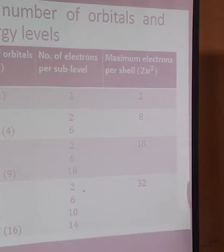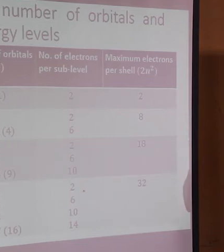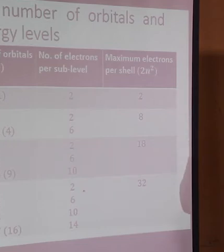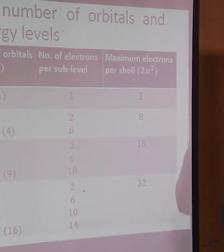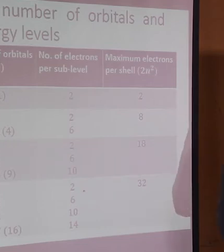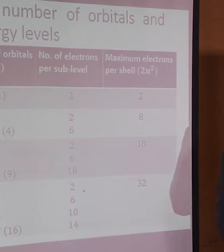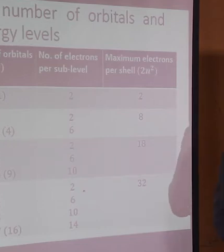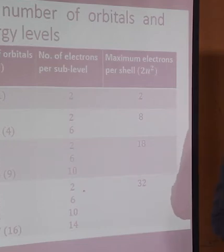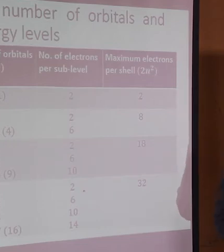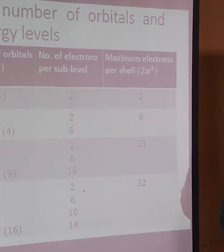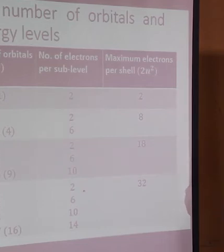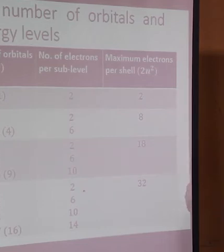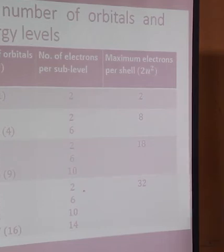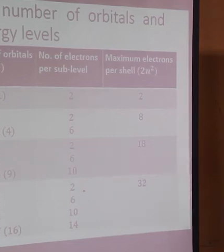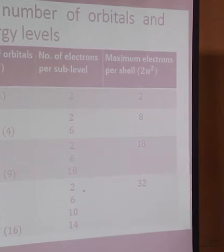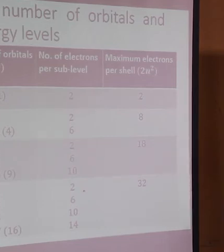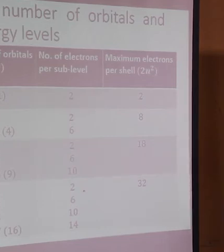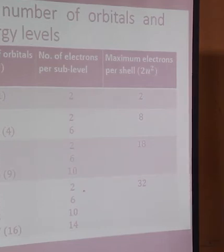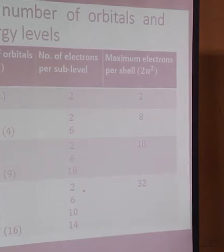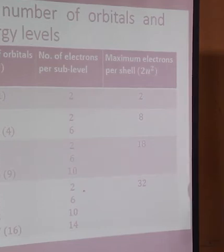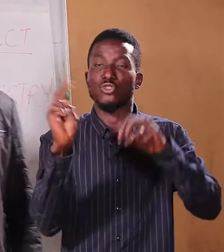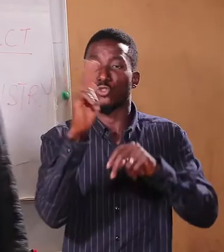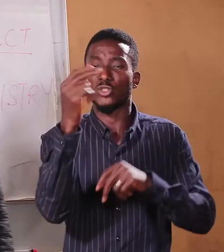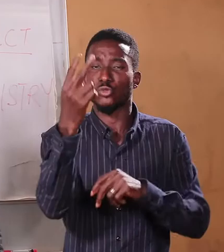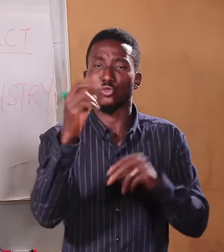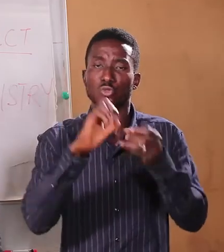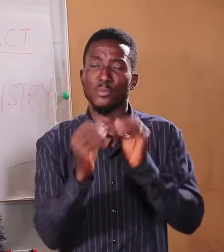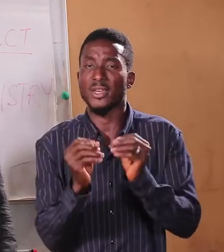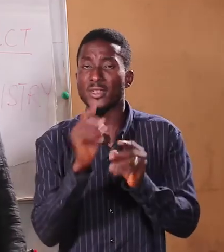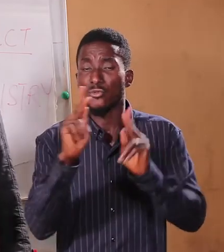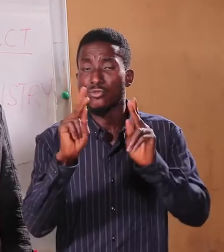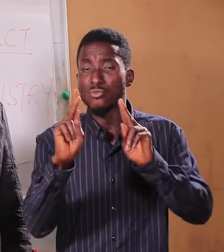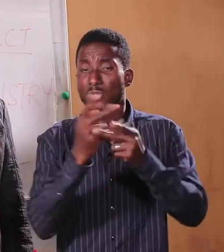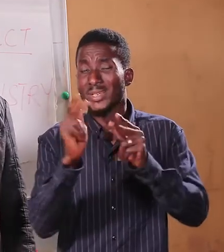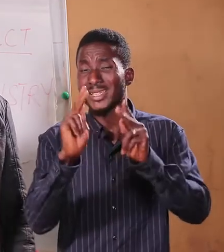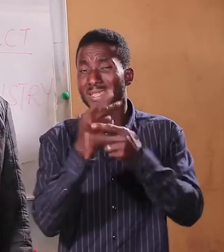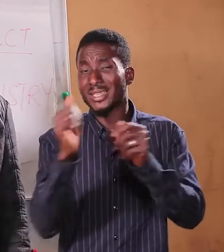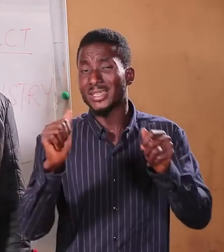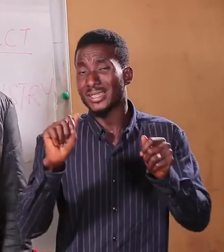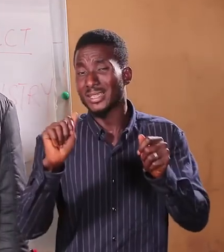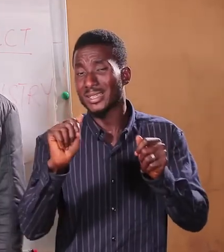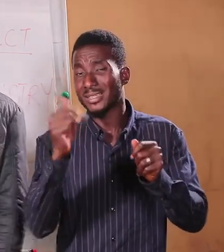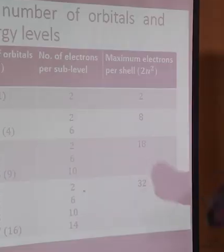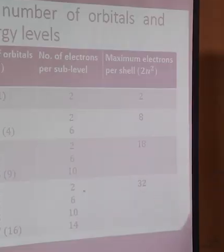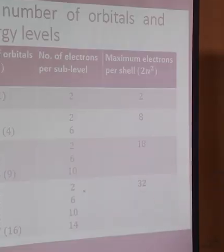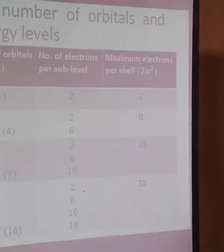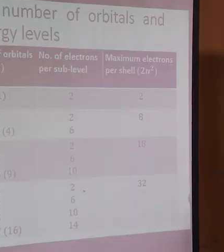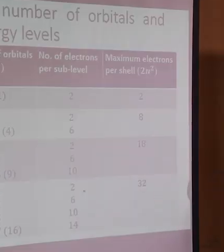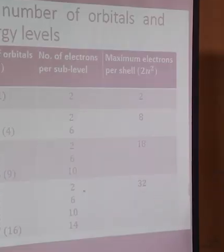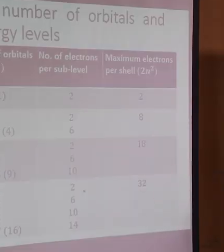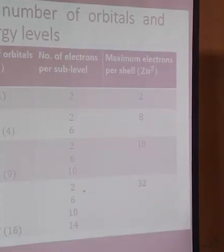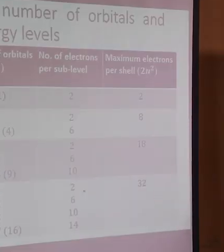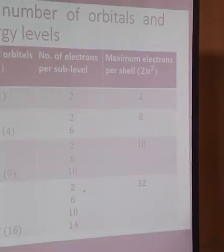electrons using 2n squared for the 3 shell. If you multiply 3 times 3, that will give you 9, times that will give you